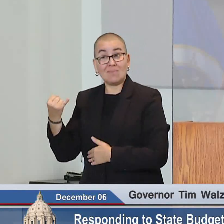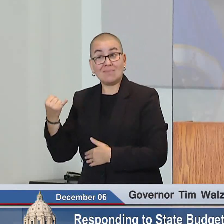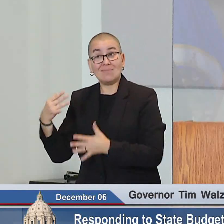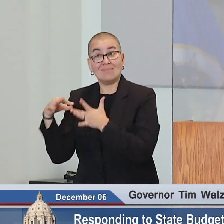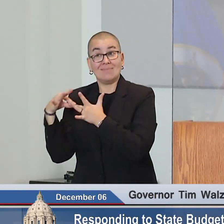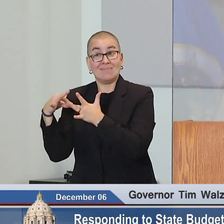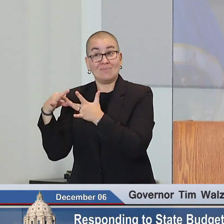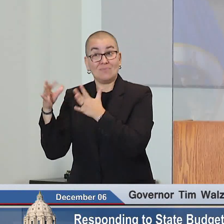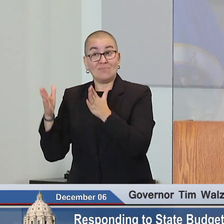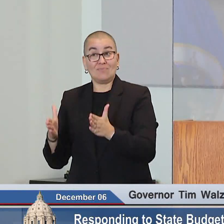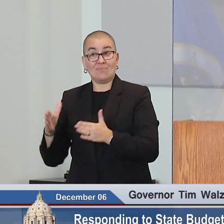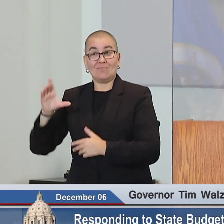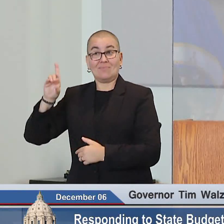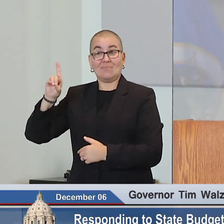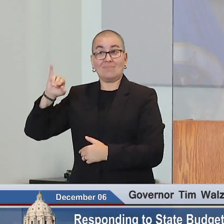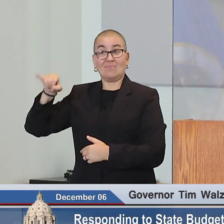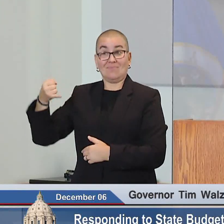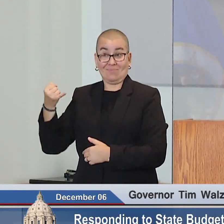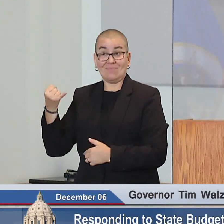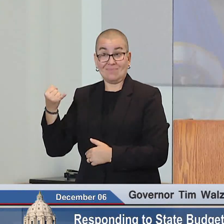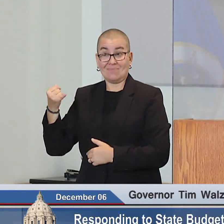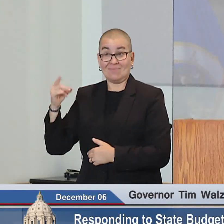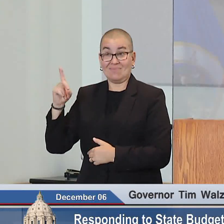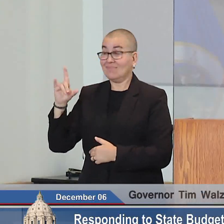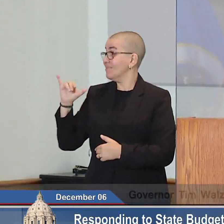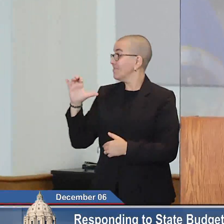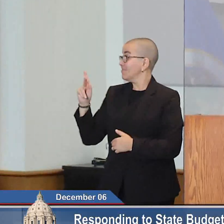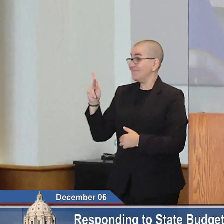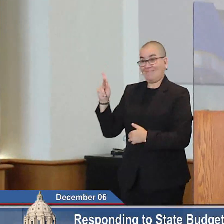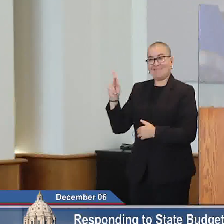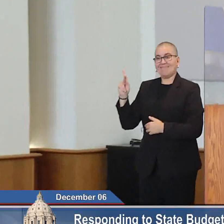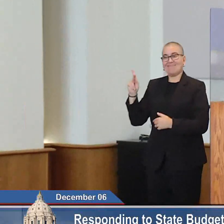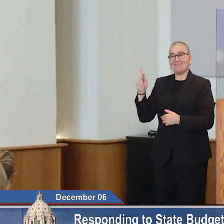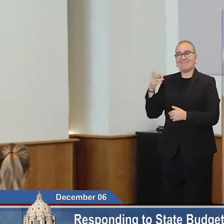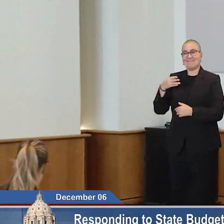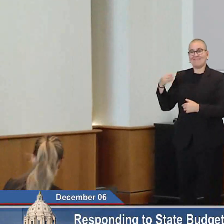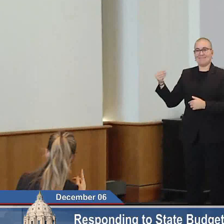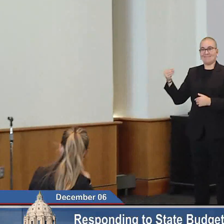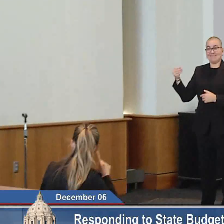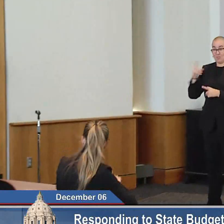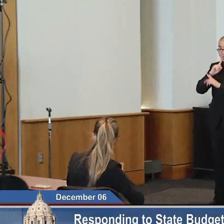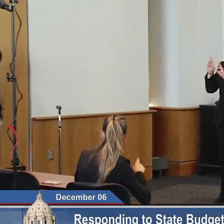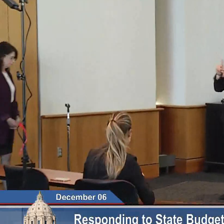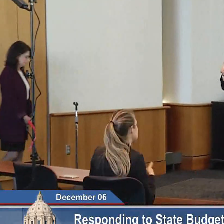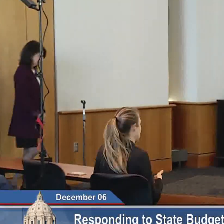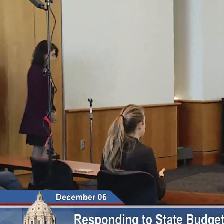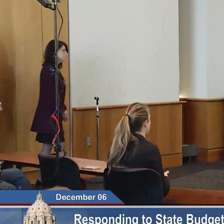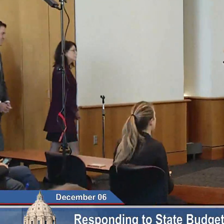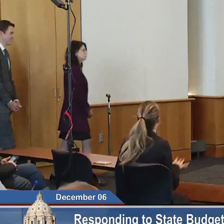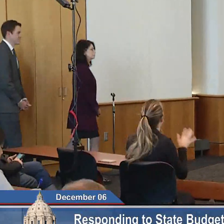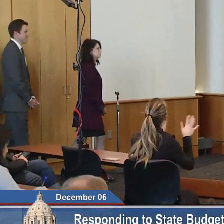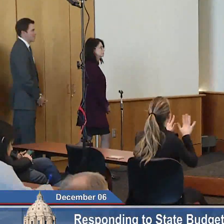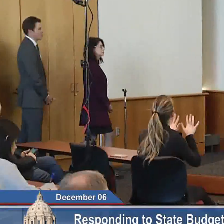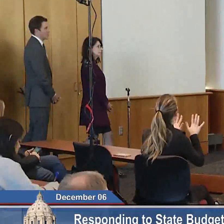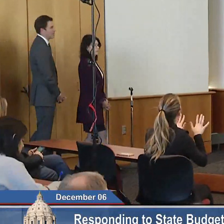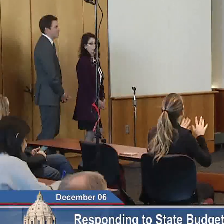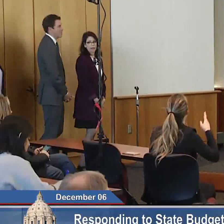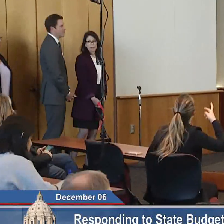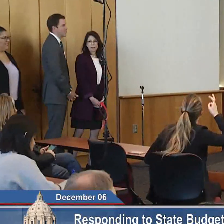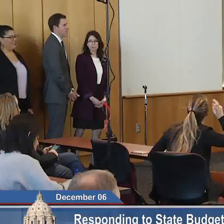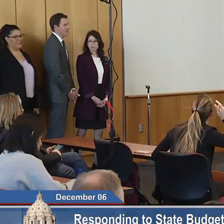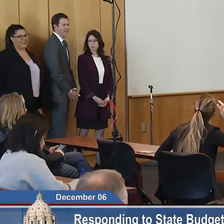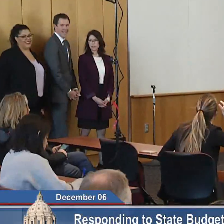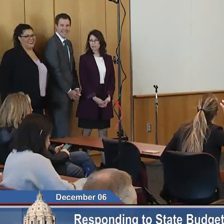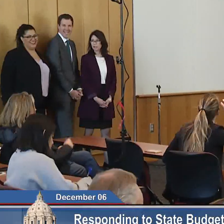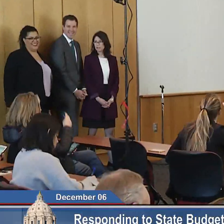Majority Leader Long and Whip Hollands are going to take some questions. Ready? Let's go. Thank you. Oh, and by the way, the Vikings are 10 and